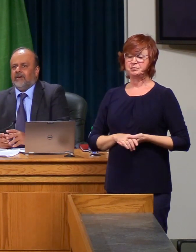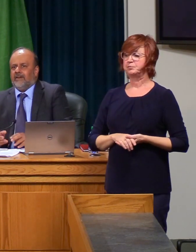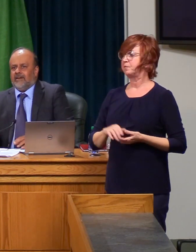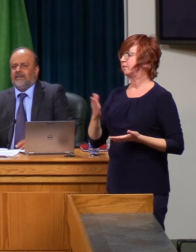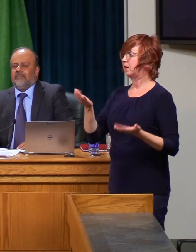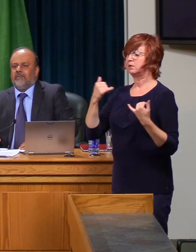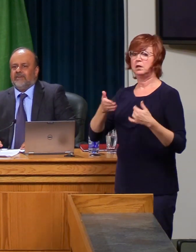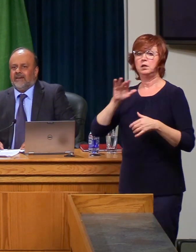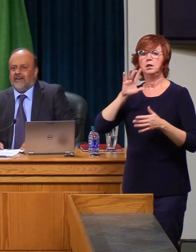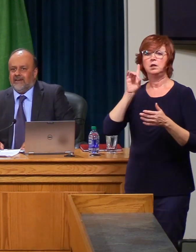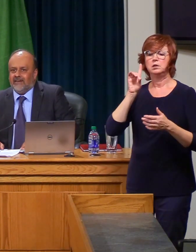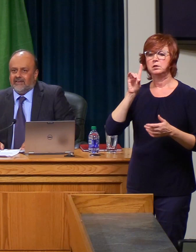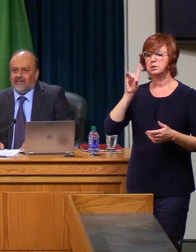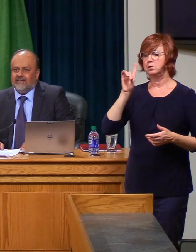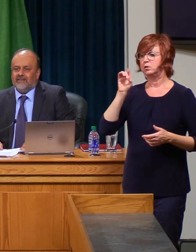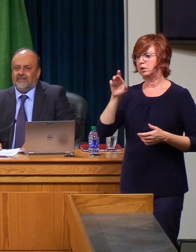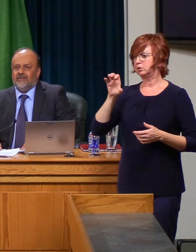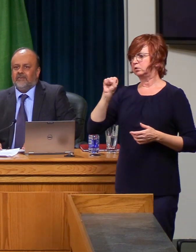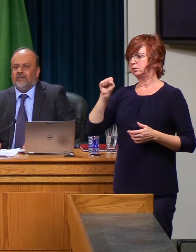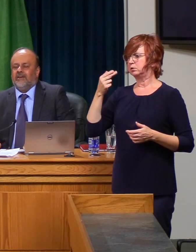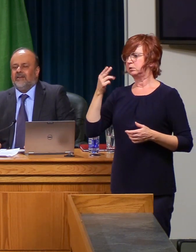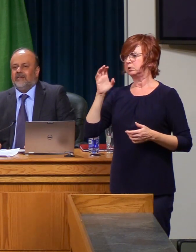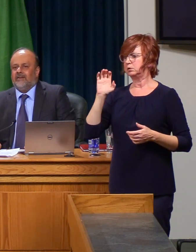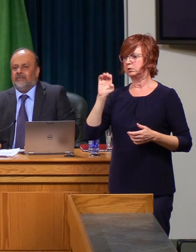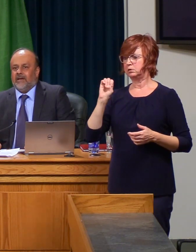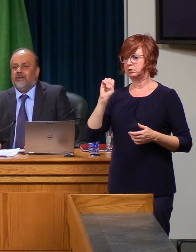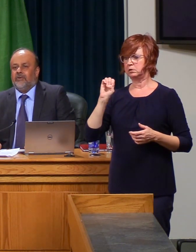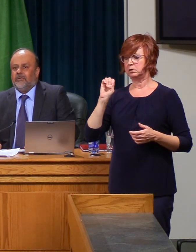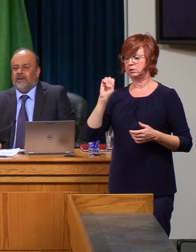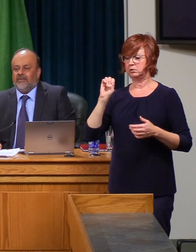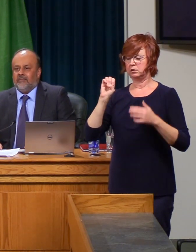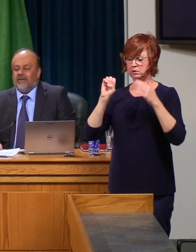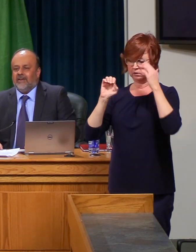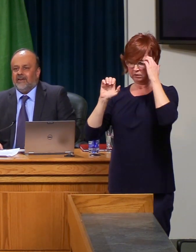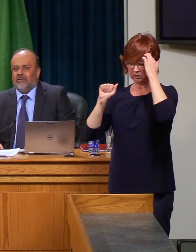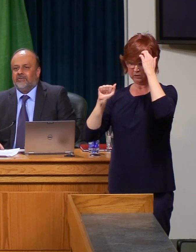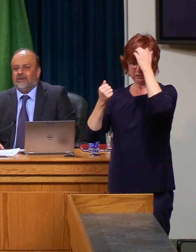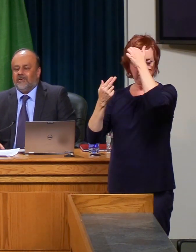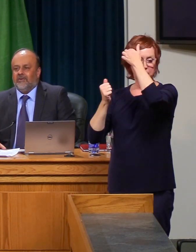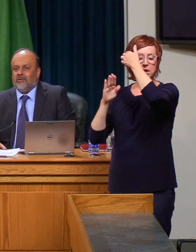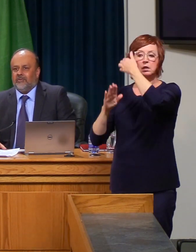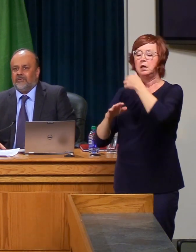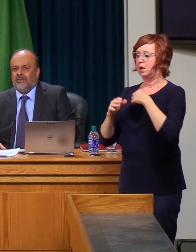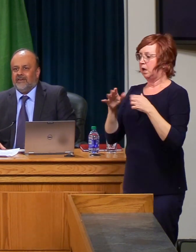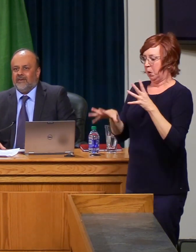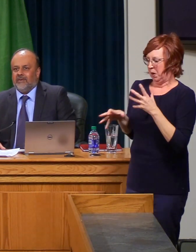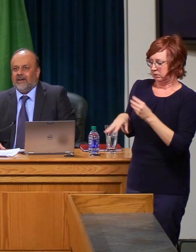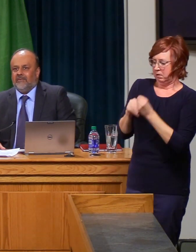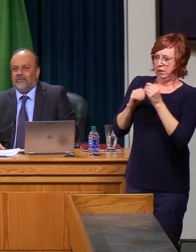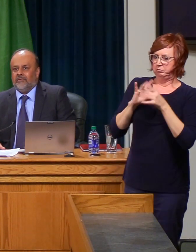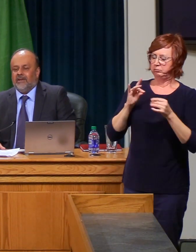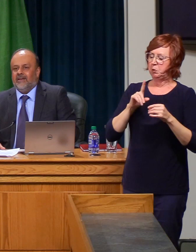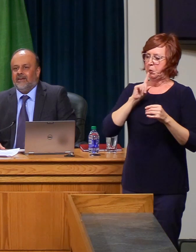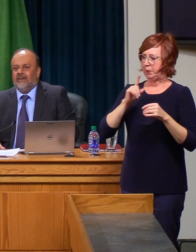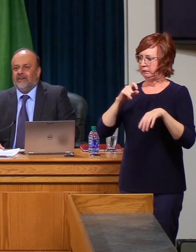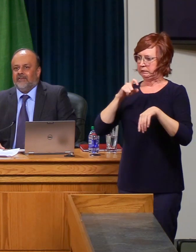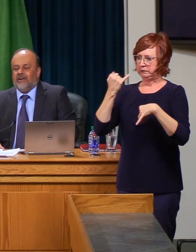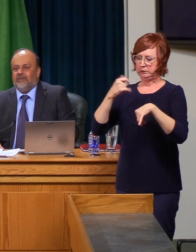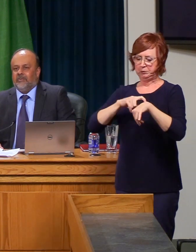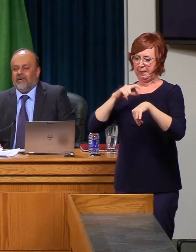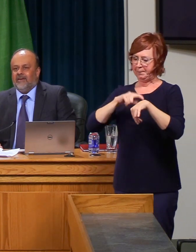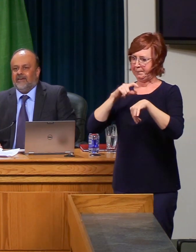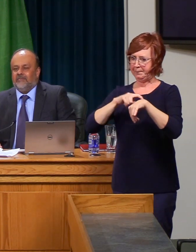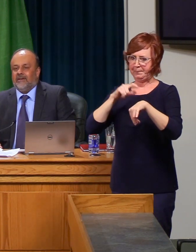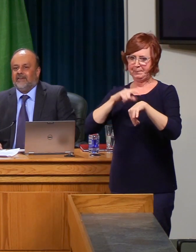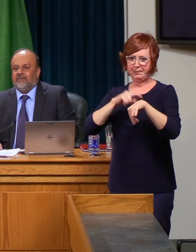just like to add, like the Premier said, I think this is a very narrow and rapidly closing window of opportunity that we have to really